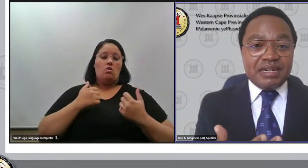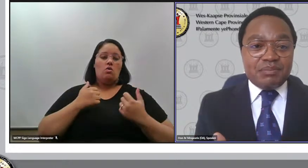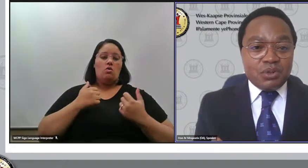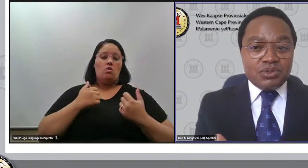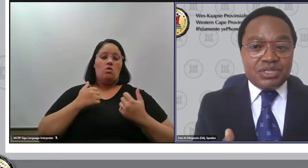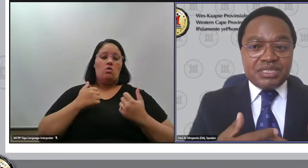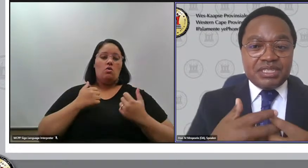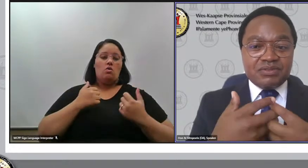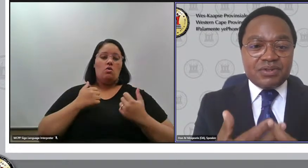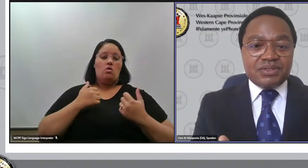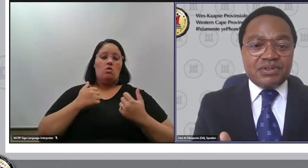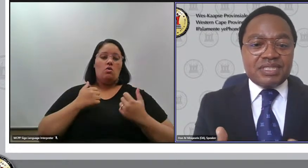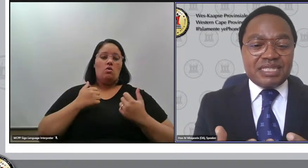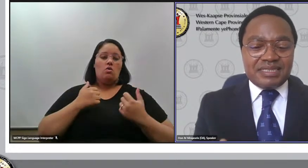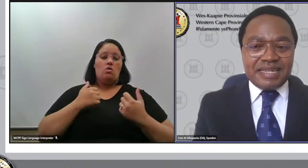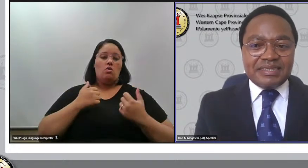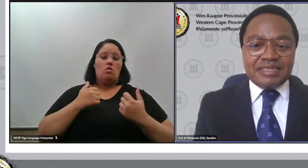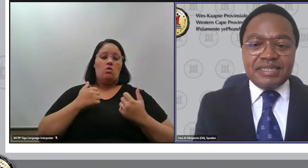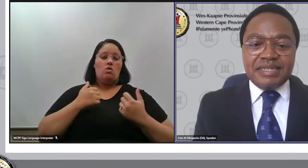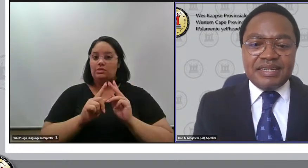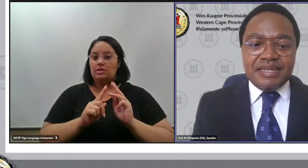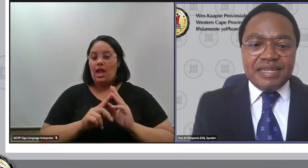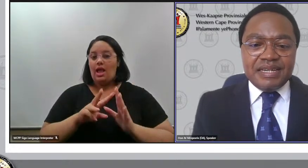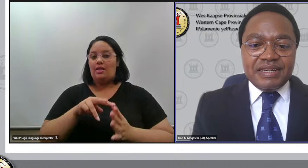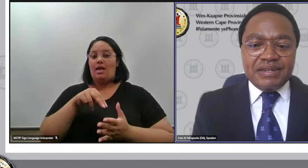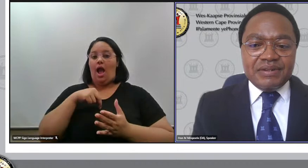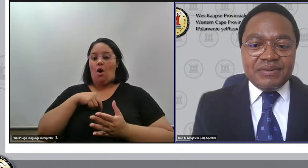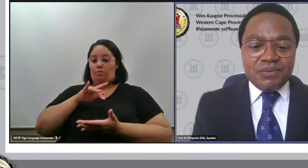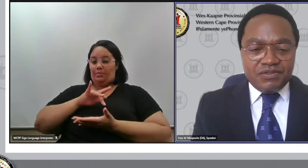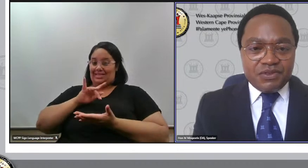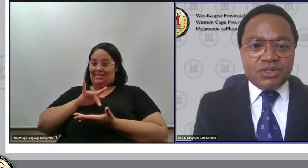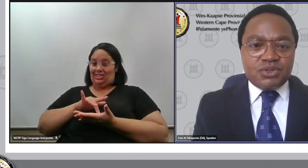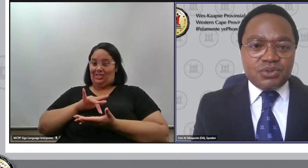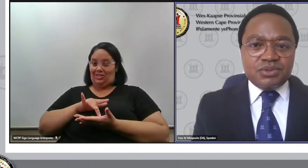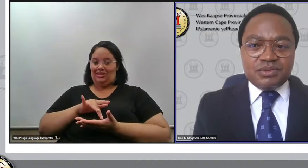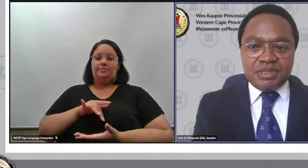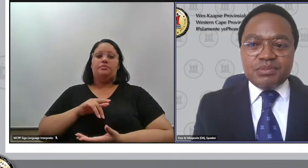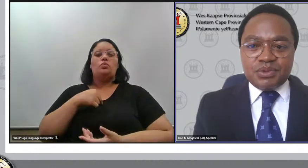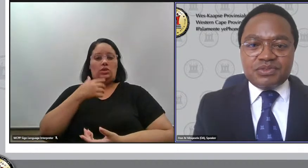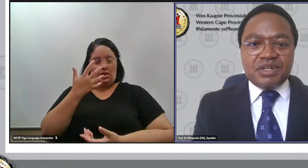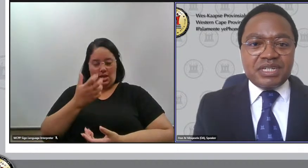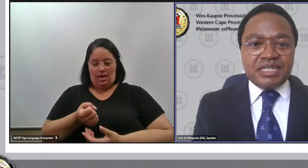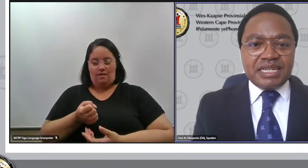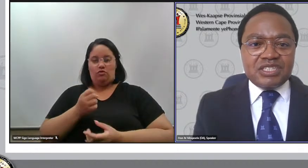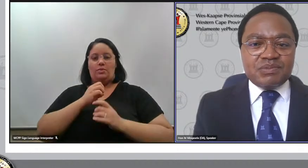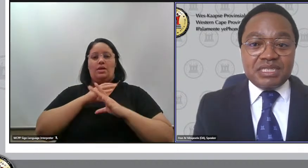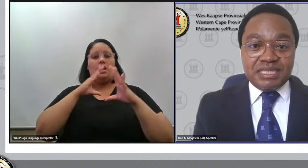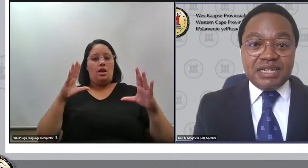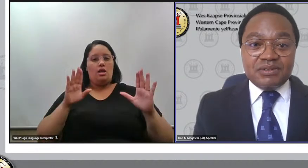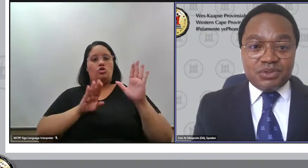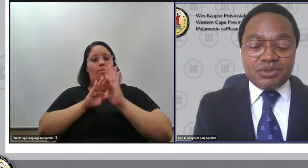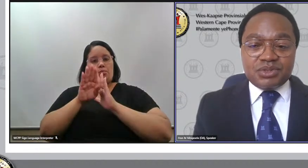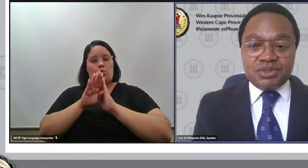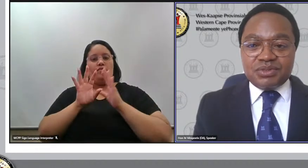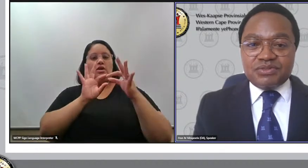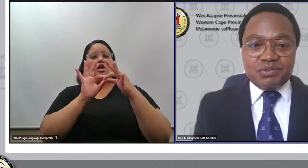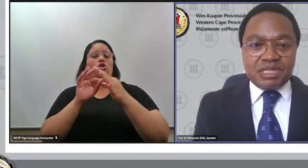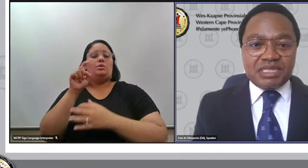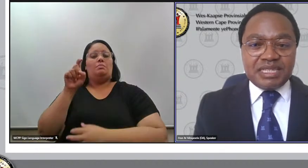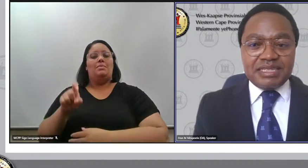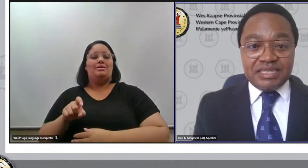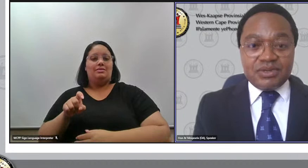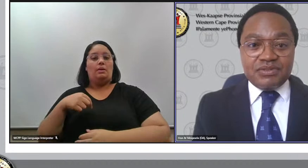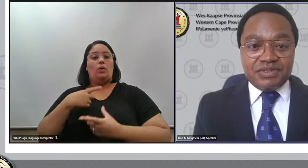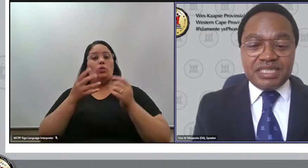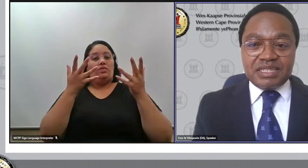the approaches and of course on the stance, we've got to improve our engagement, and I'll do so from